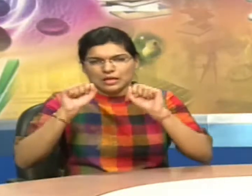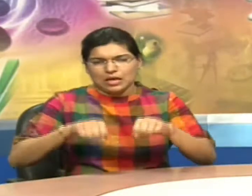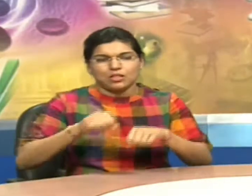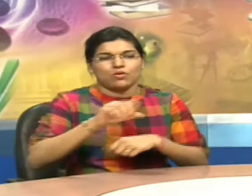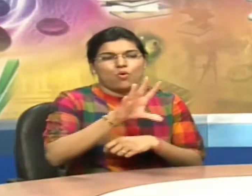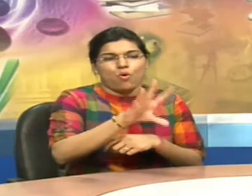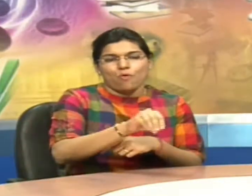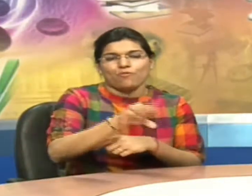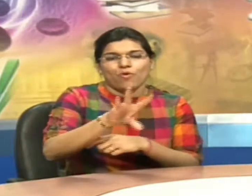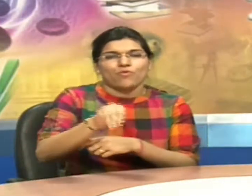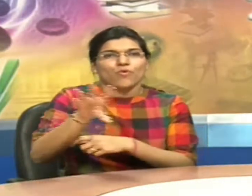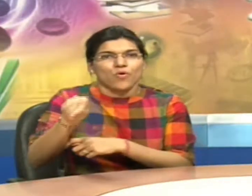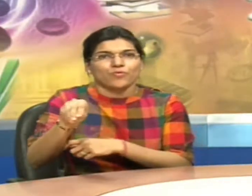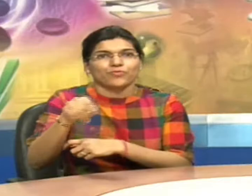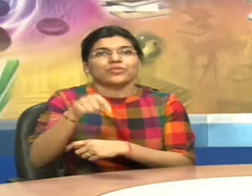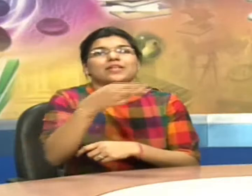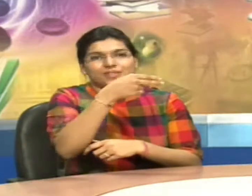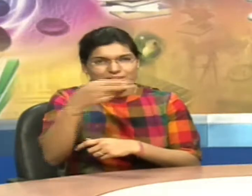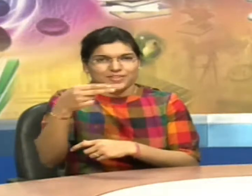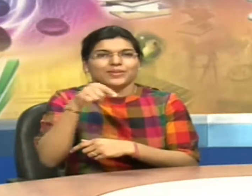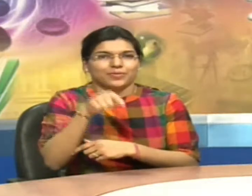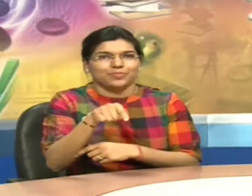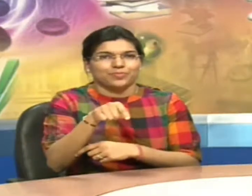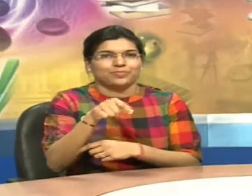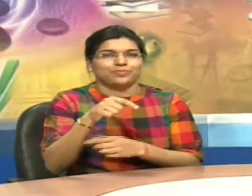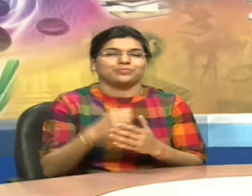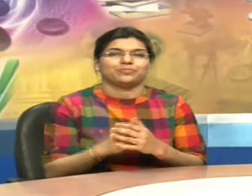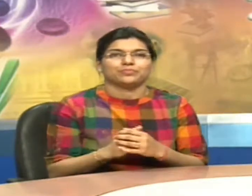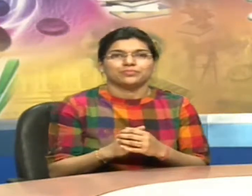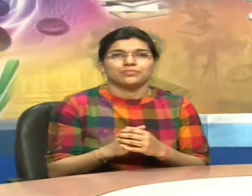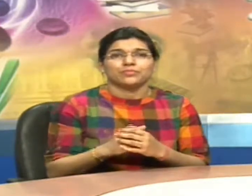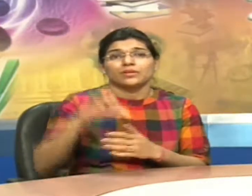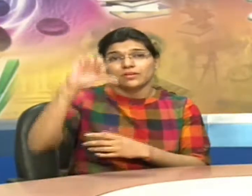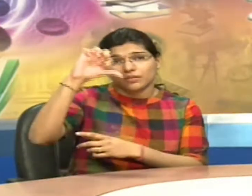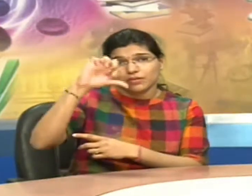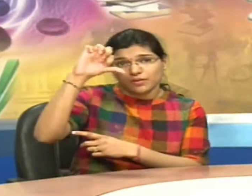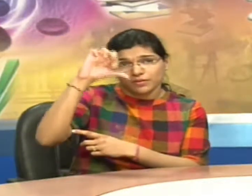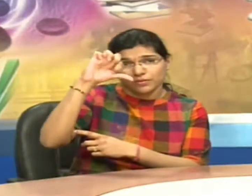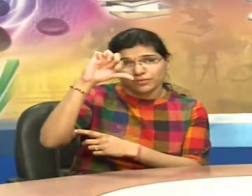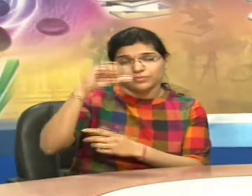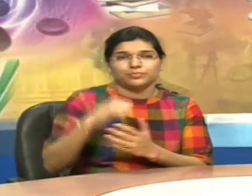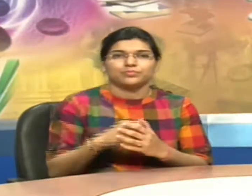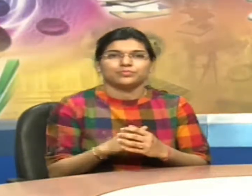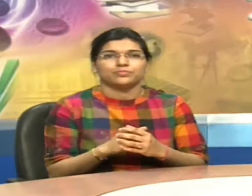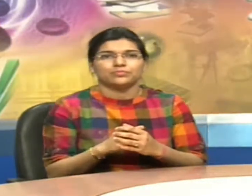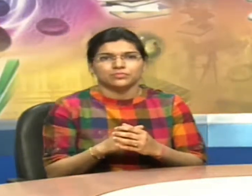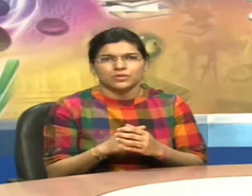we open and we turn down, name as turn down. Ninth word,